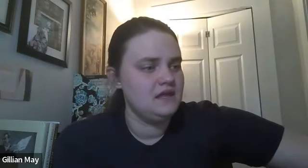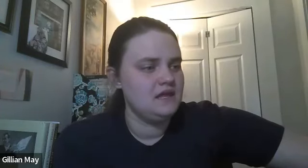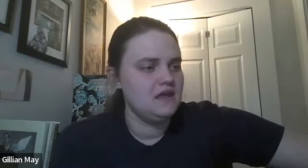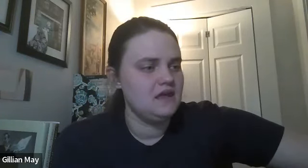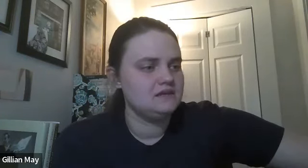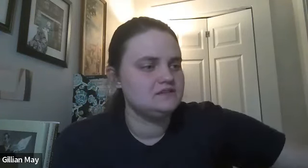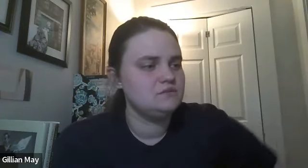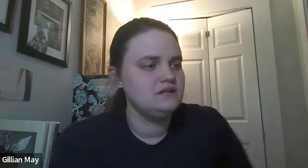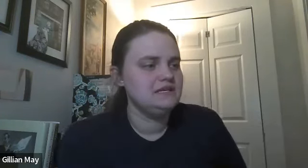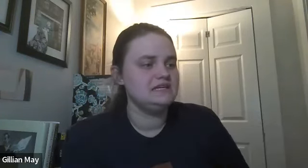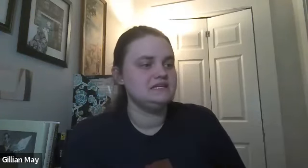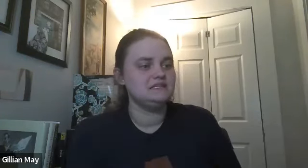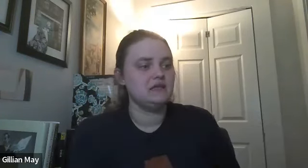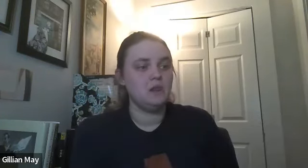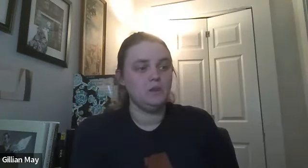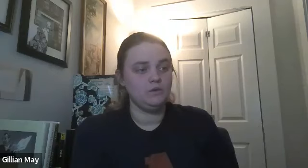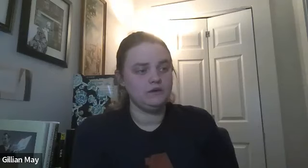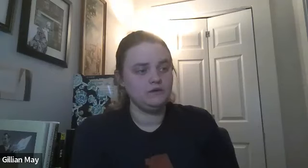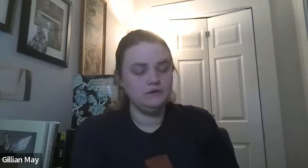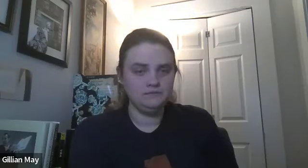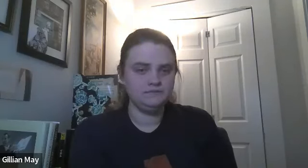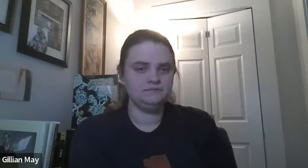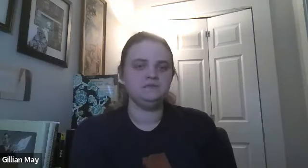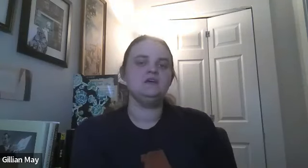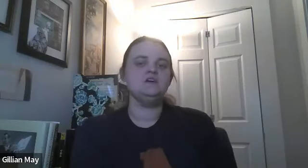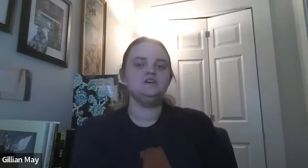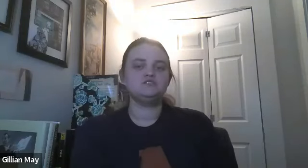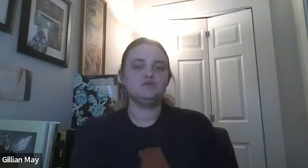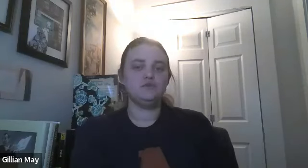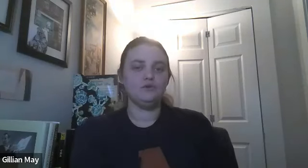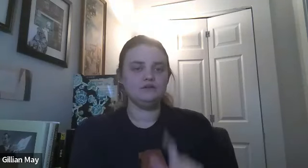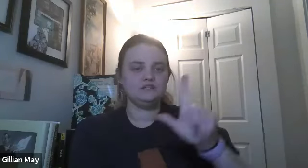Then the next one is loyal. So loyal is going